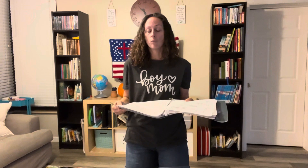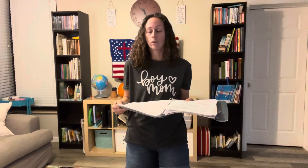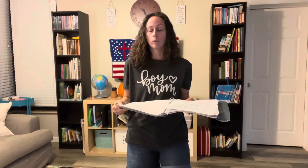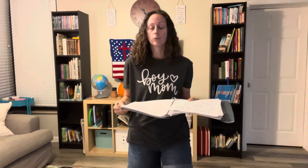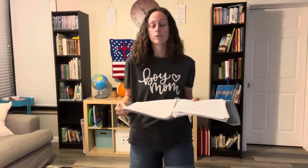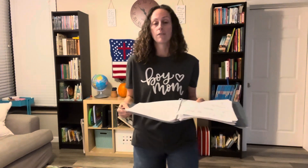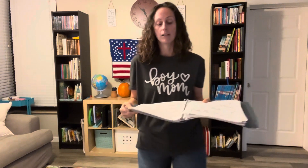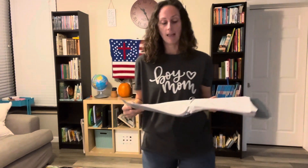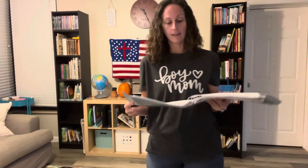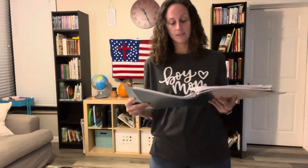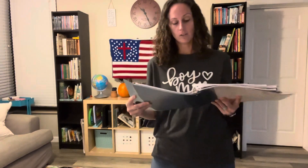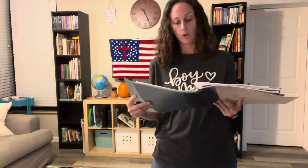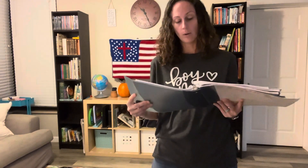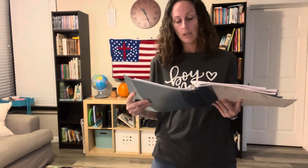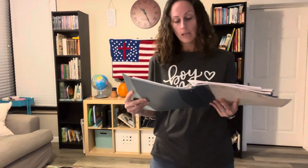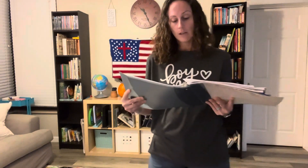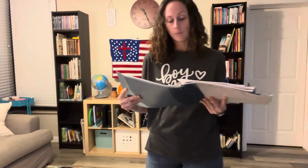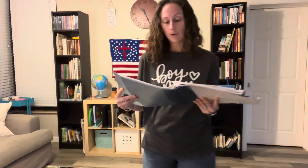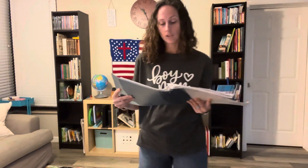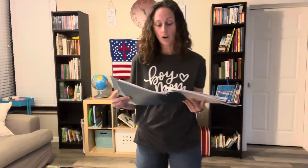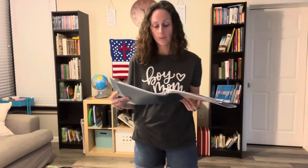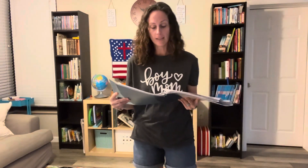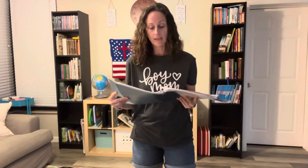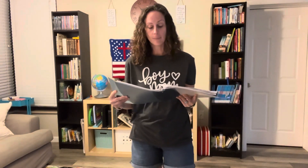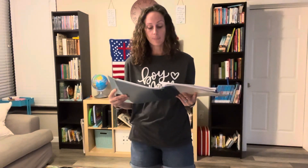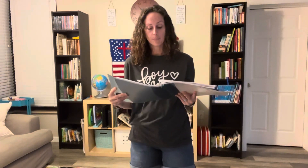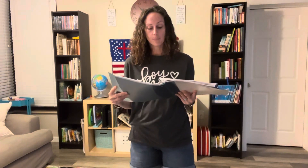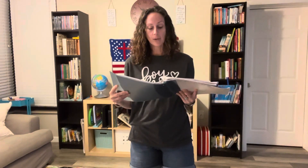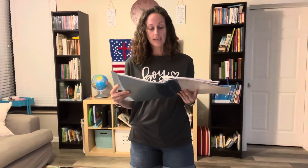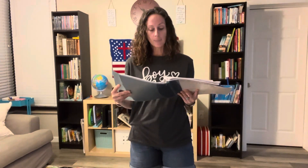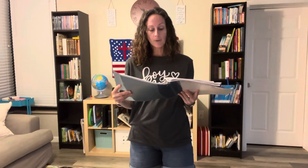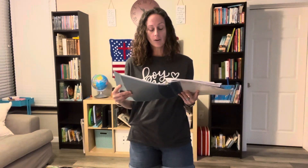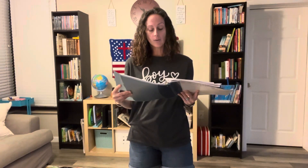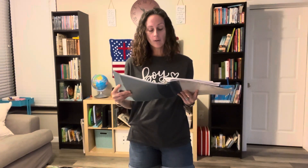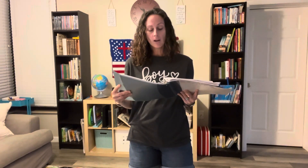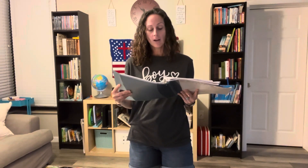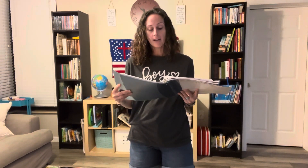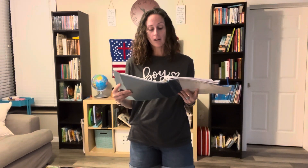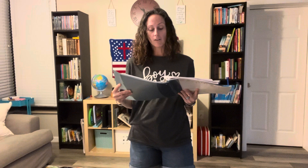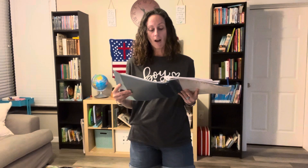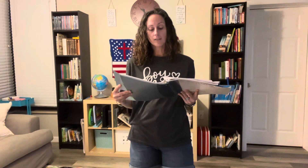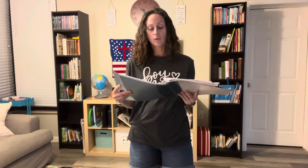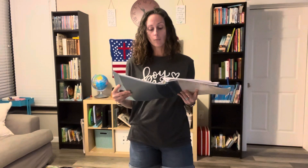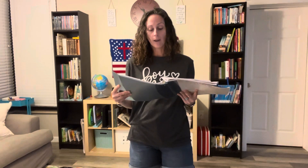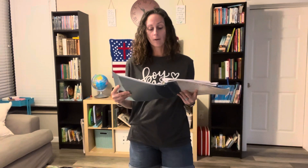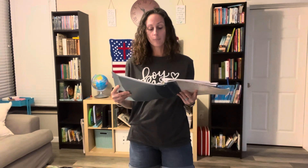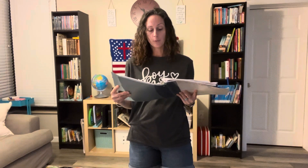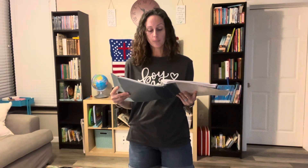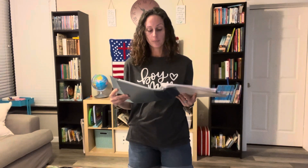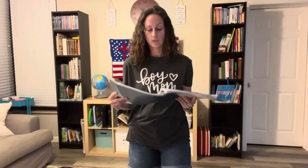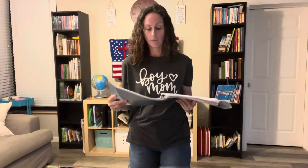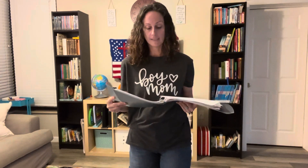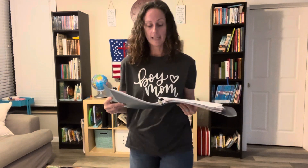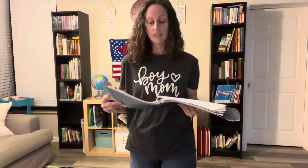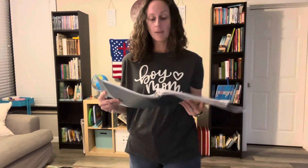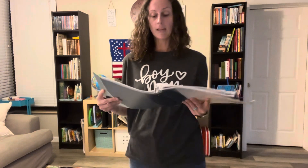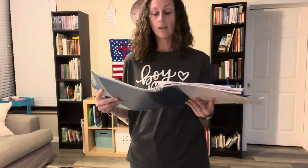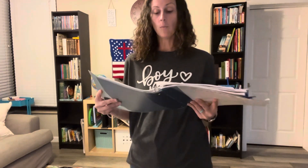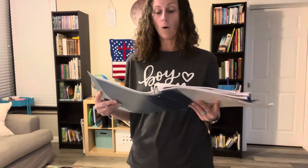John 1:1-7 in Latin. So we're going to start with in principio erat, where, boom. So that's in the beginning